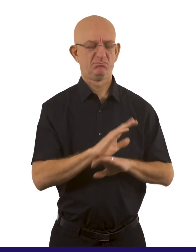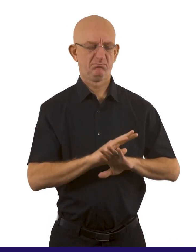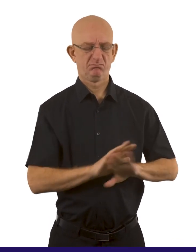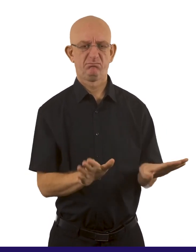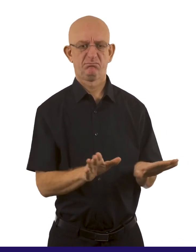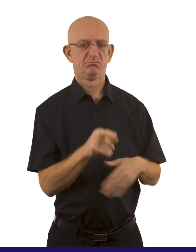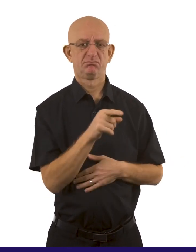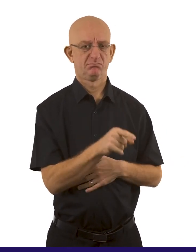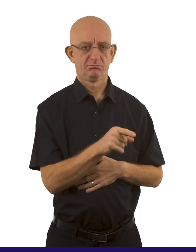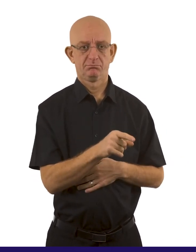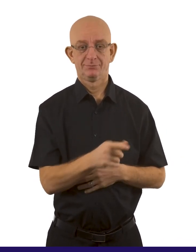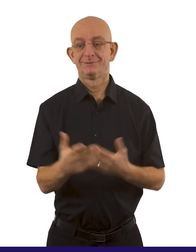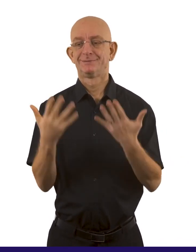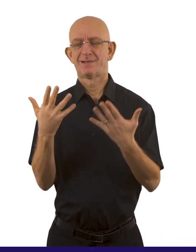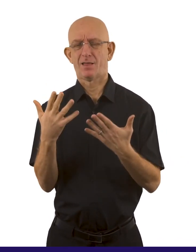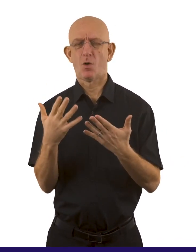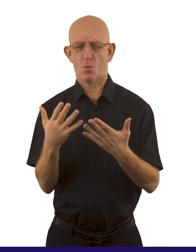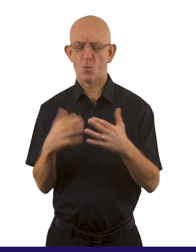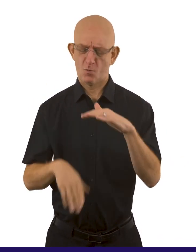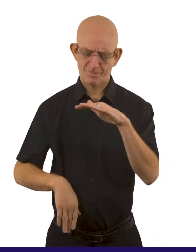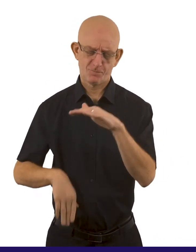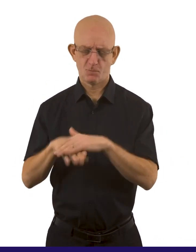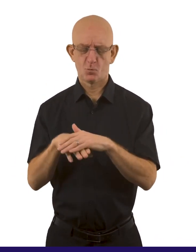at all and 10 is completely.